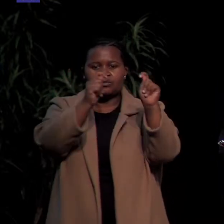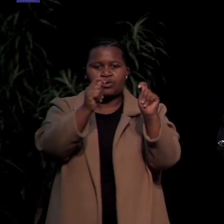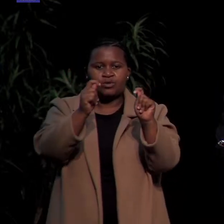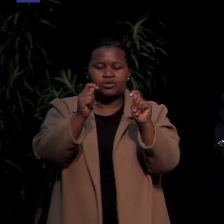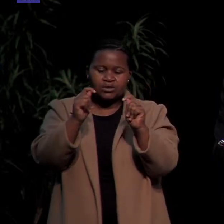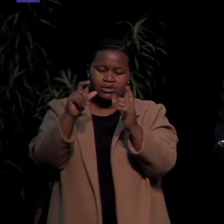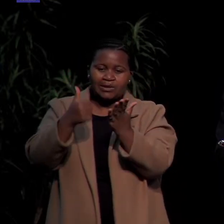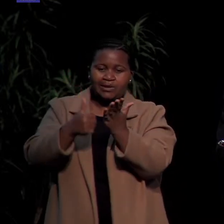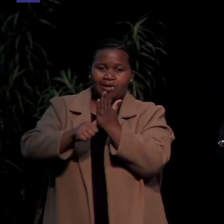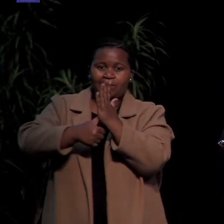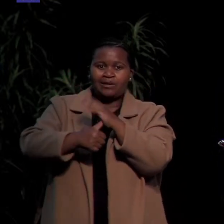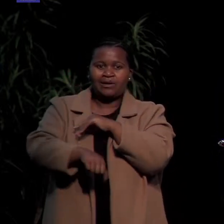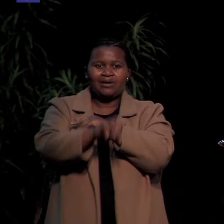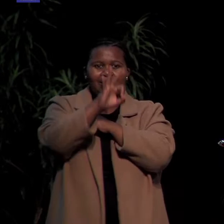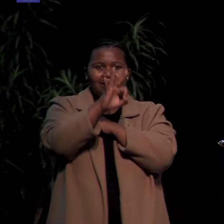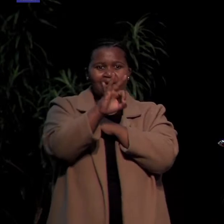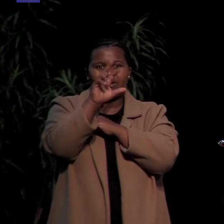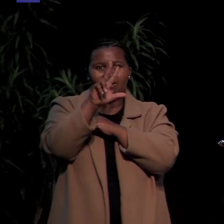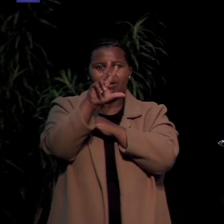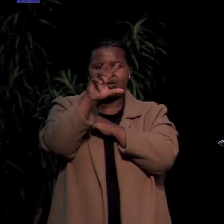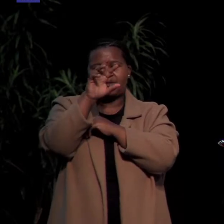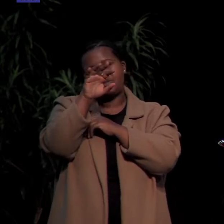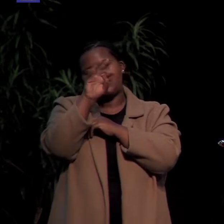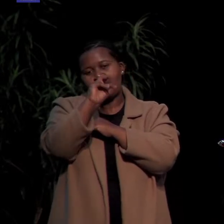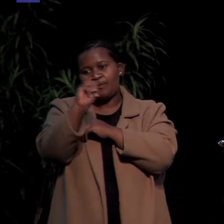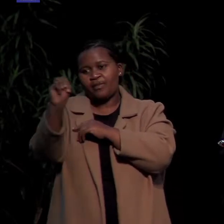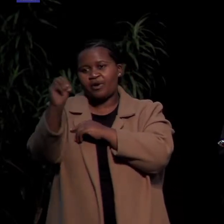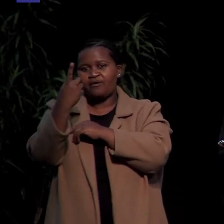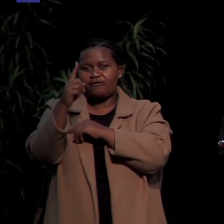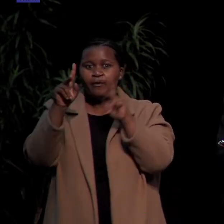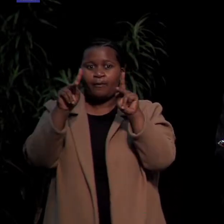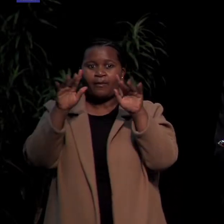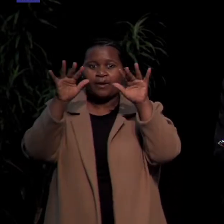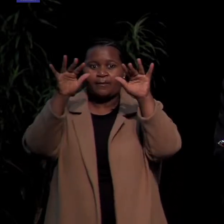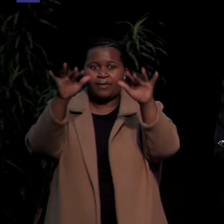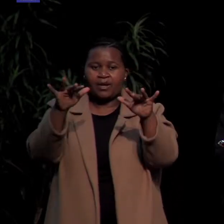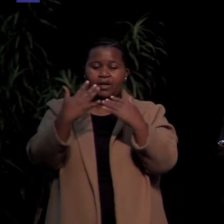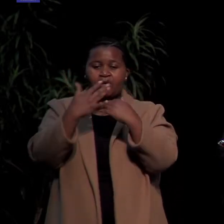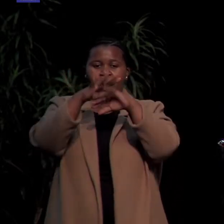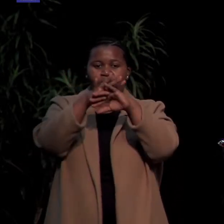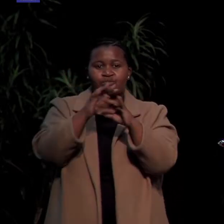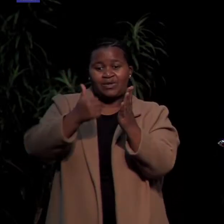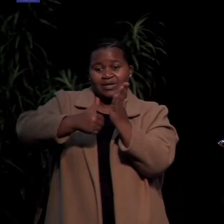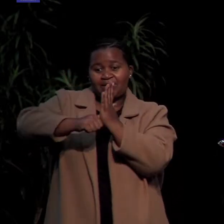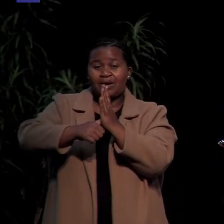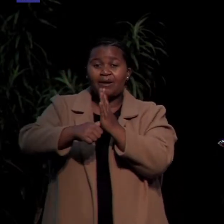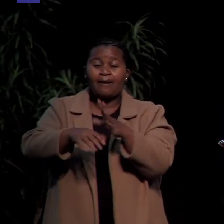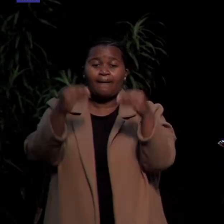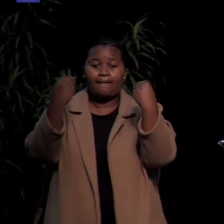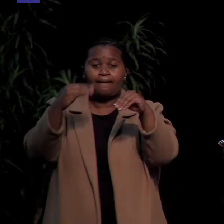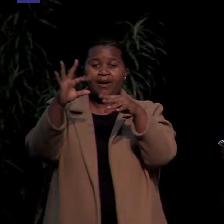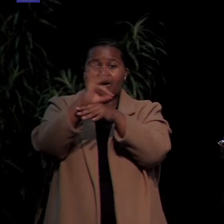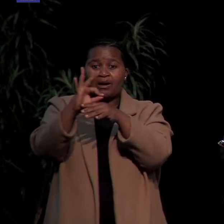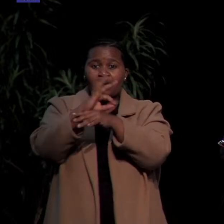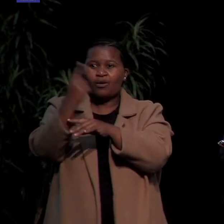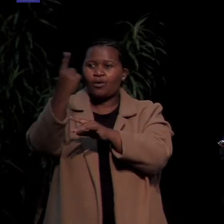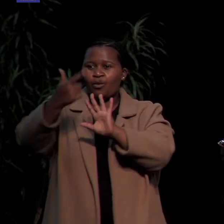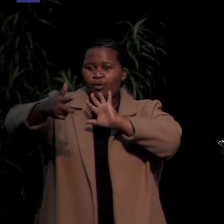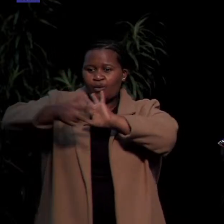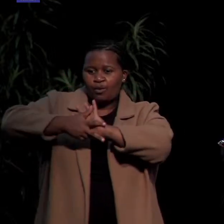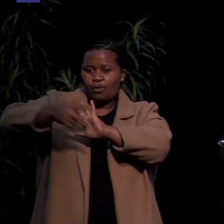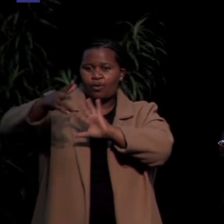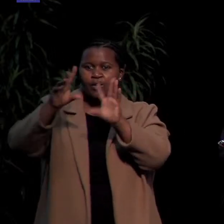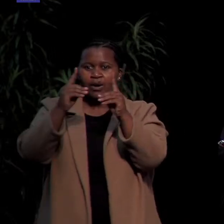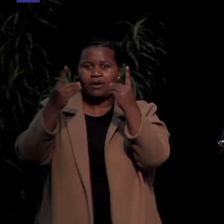regards to the 308.4 million for the public transport network grant, the business plan was only approved by the Department